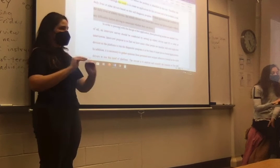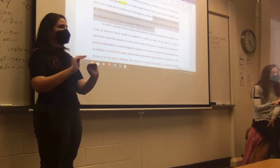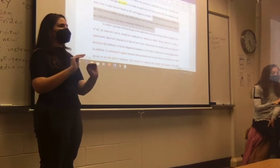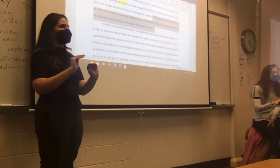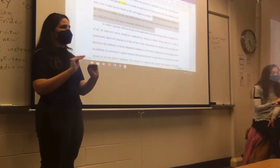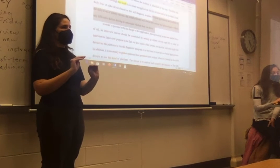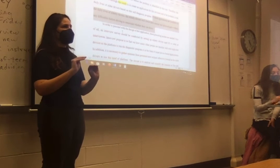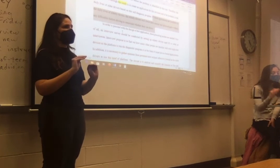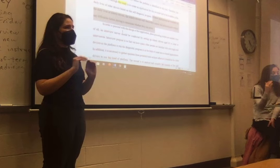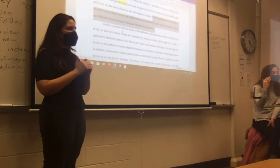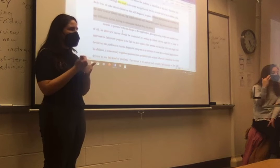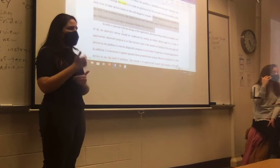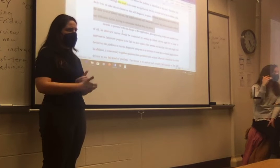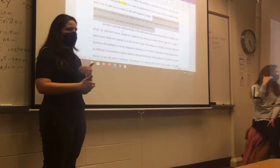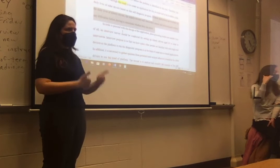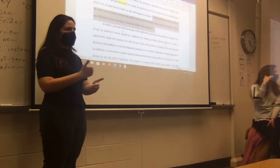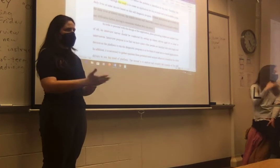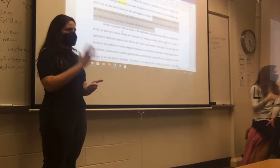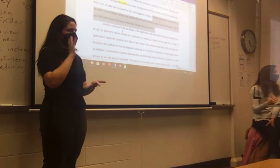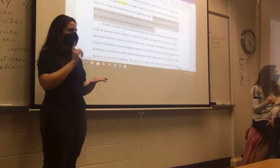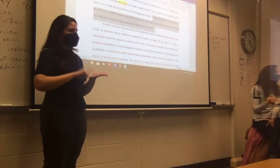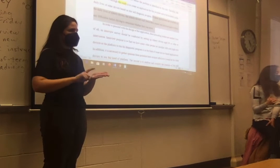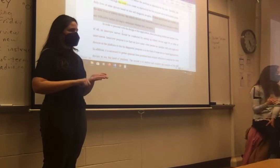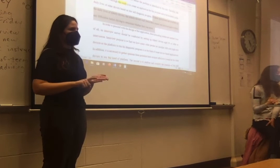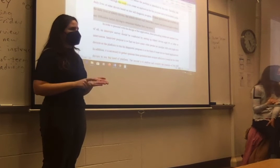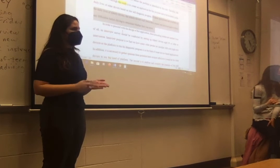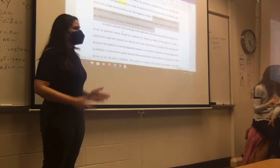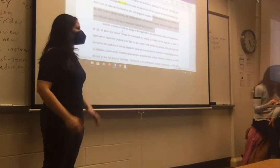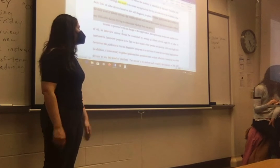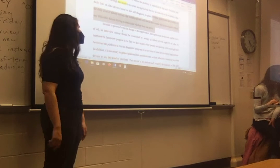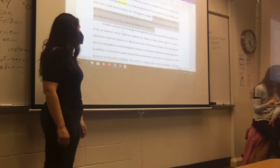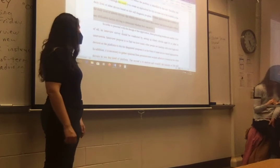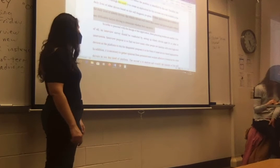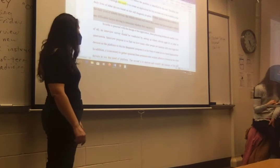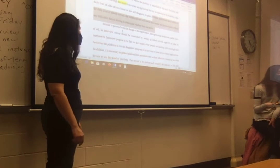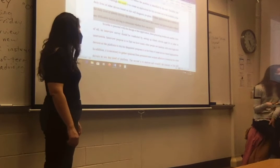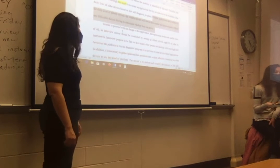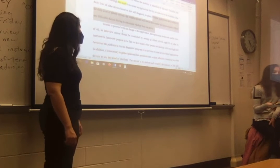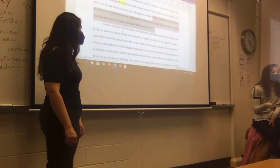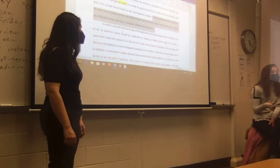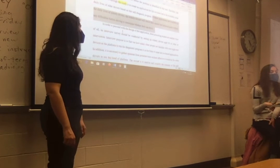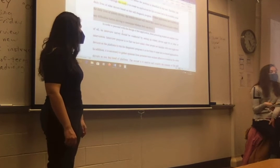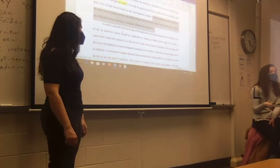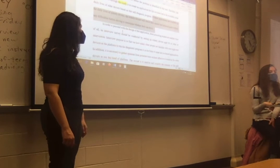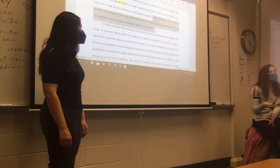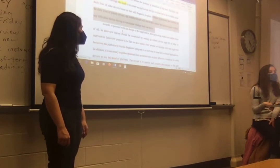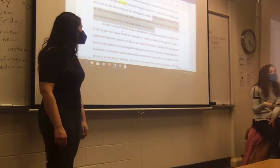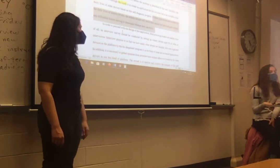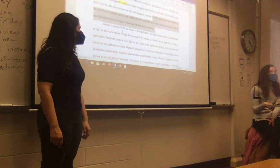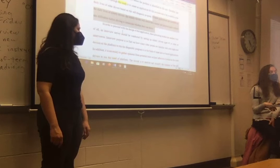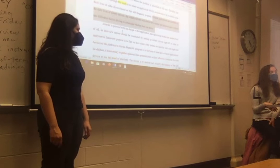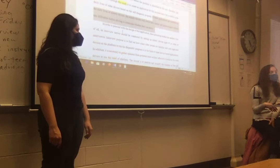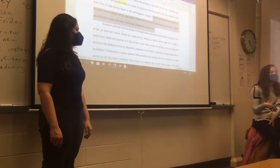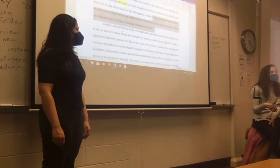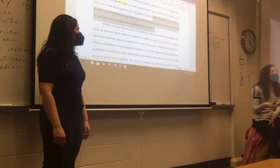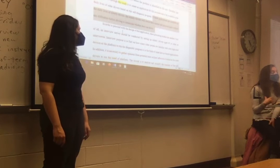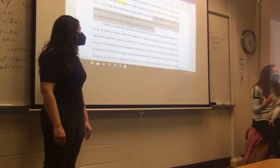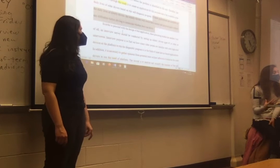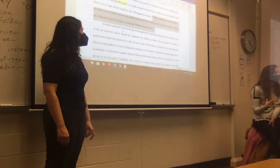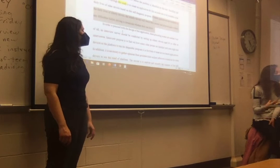So here the writer is telling us all of the different ways that will be used in the